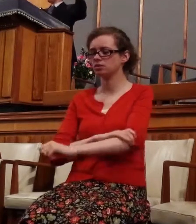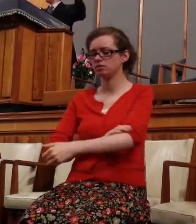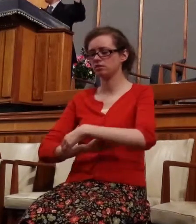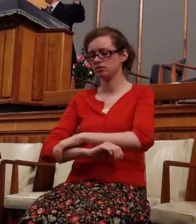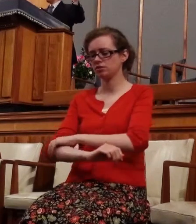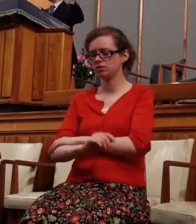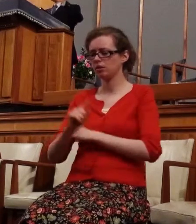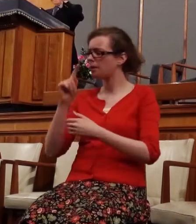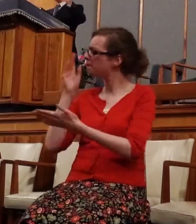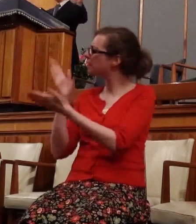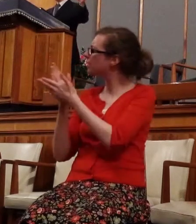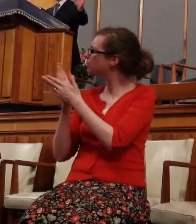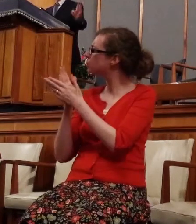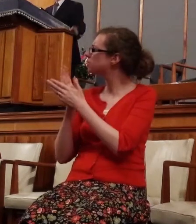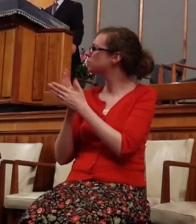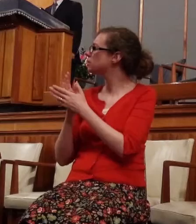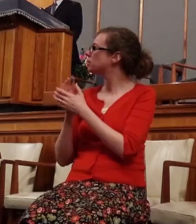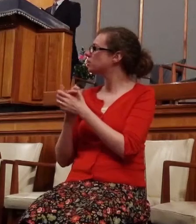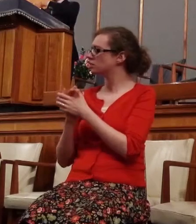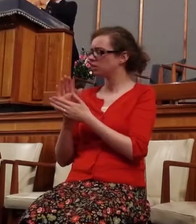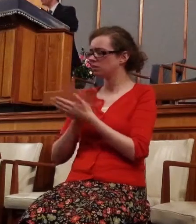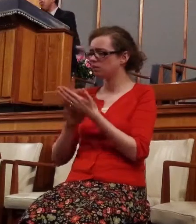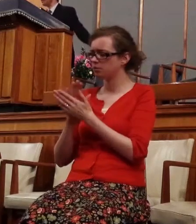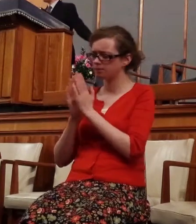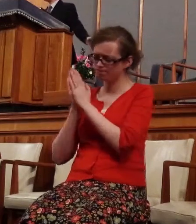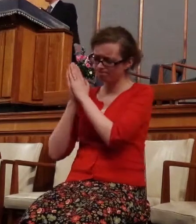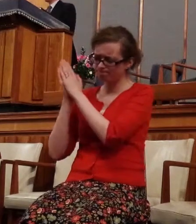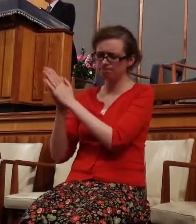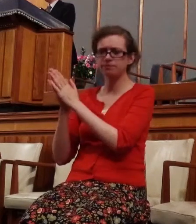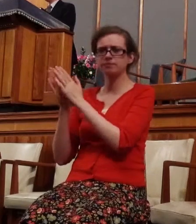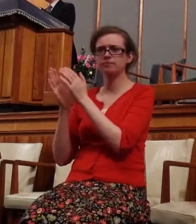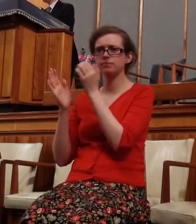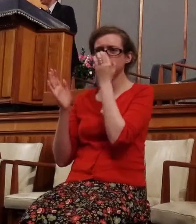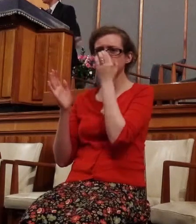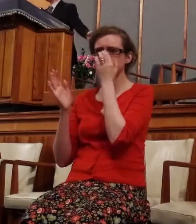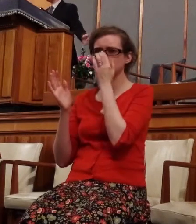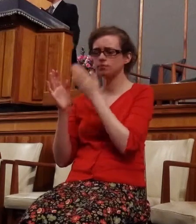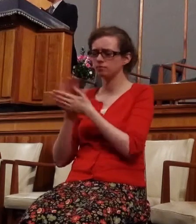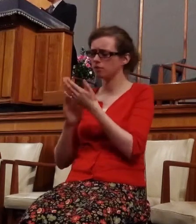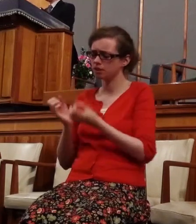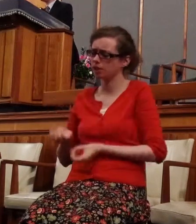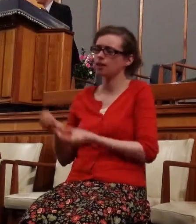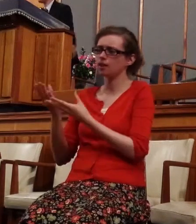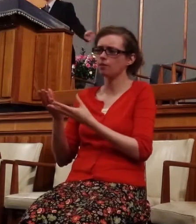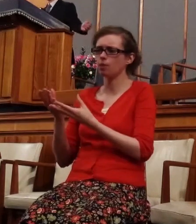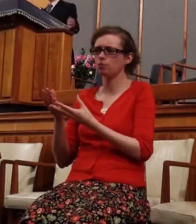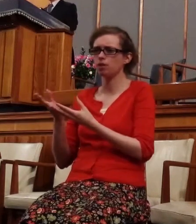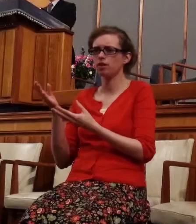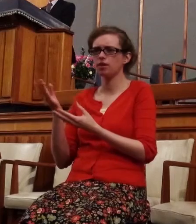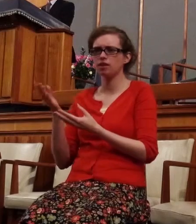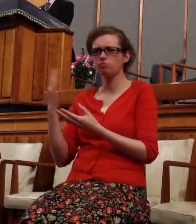up. I abdicate. I lay down my arms. Nothing to fight. I'm